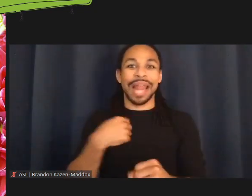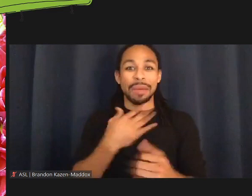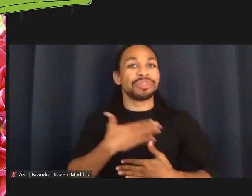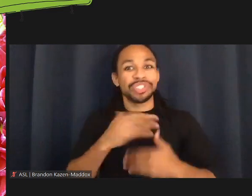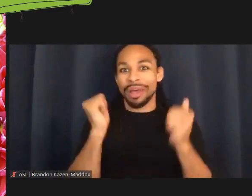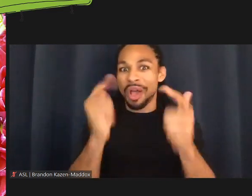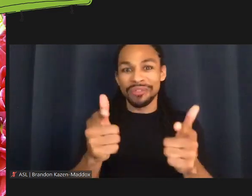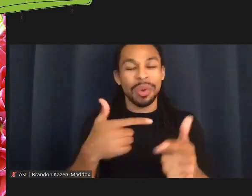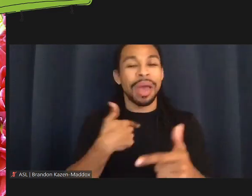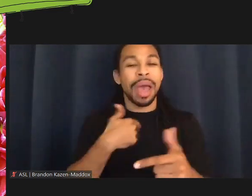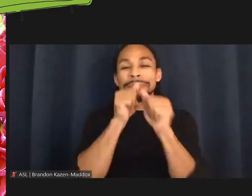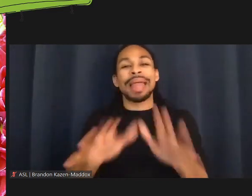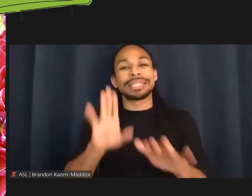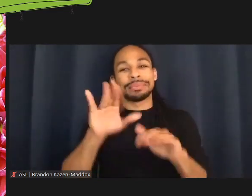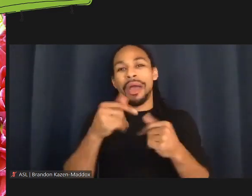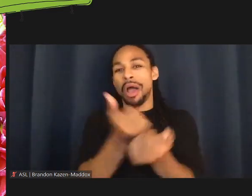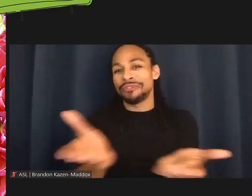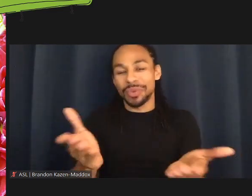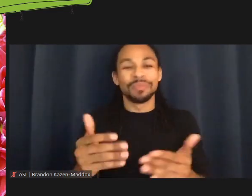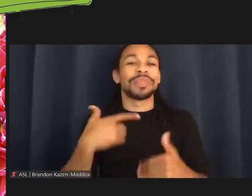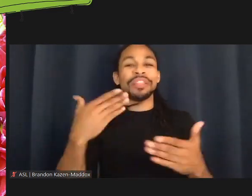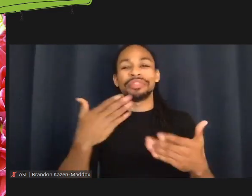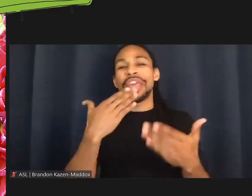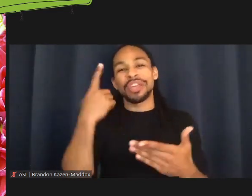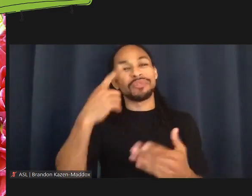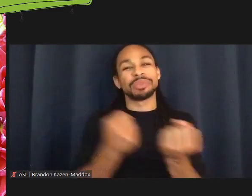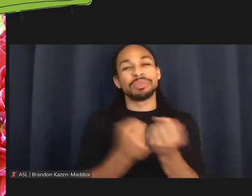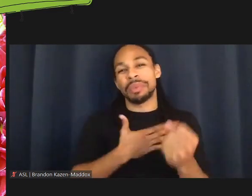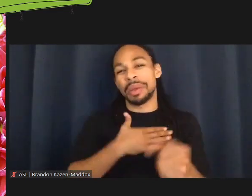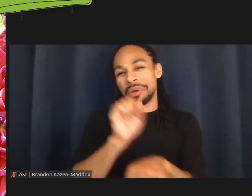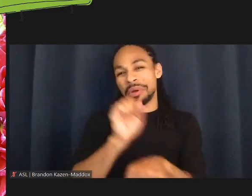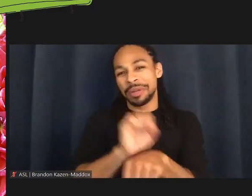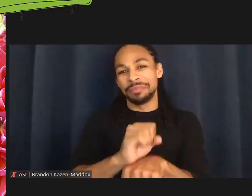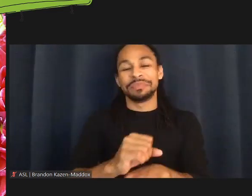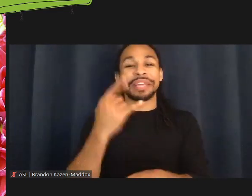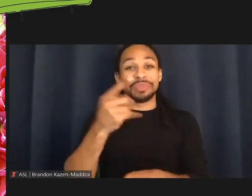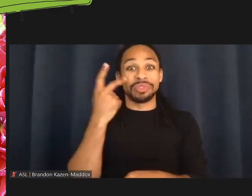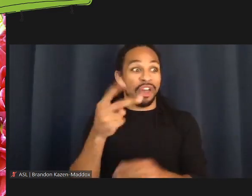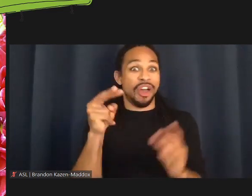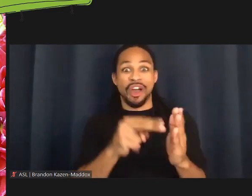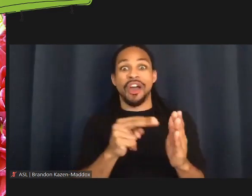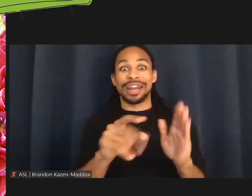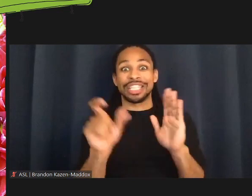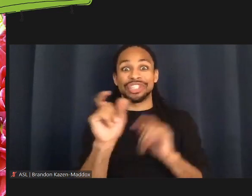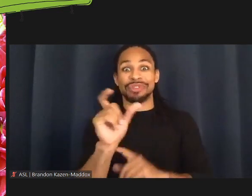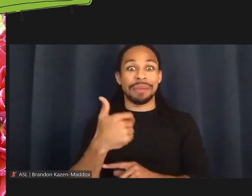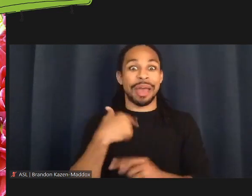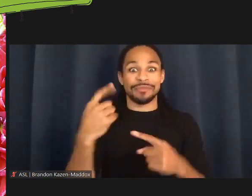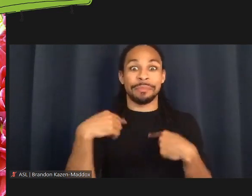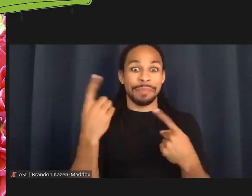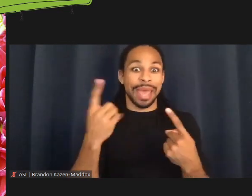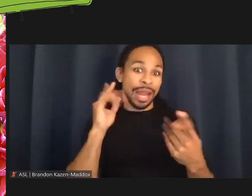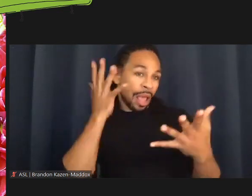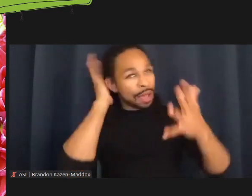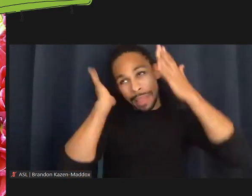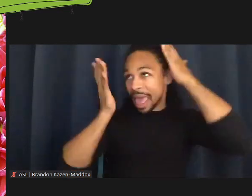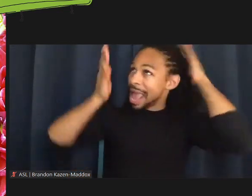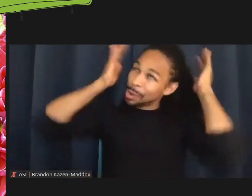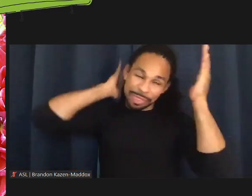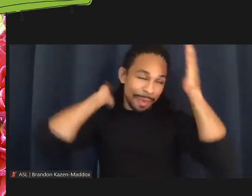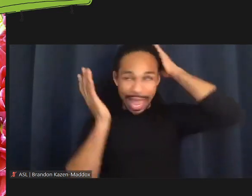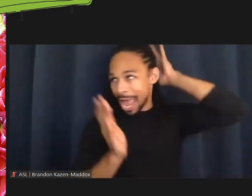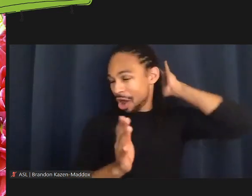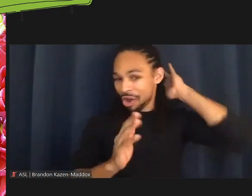and thank you for supporting my work. If you saw on Instagram, all I've been doing is fussing with my hair, and this is